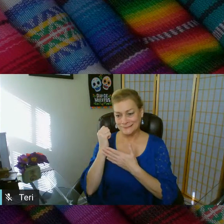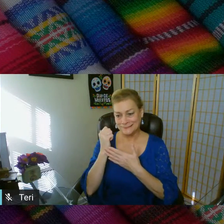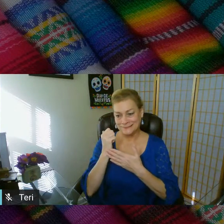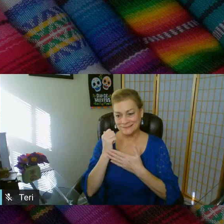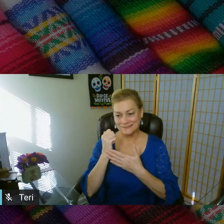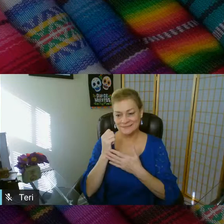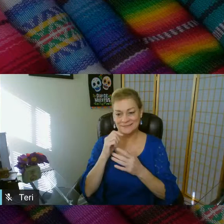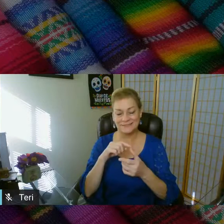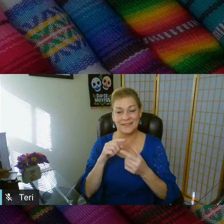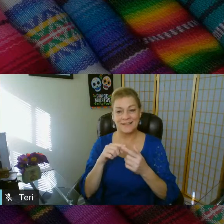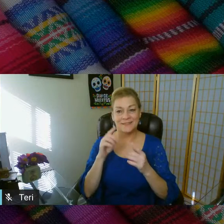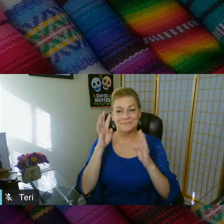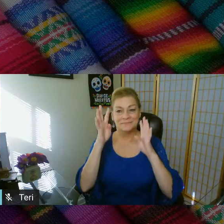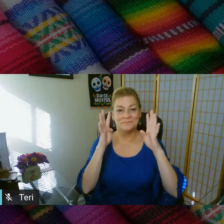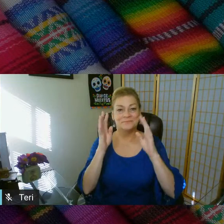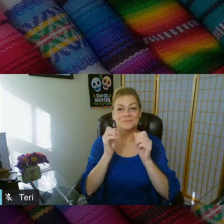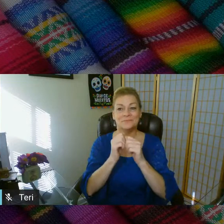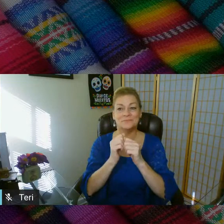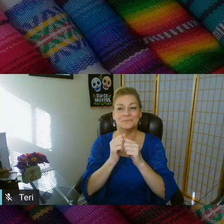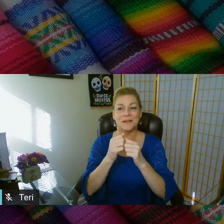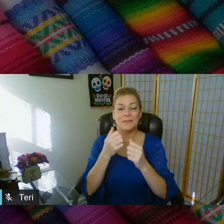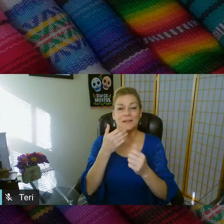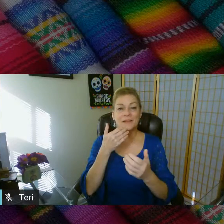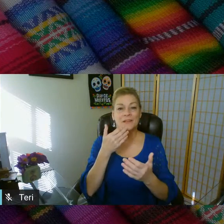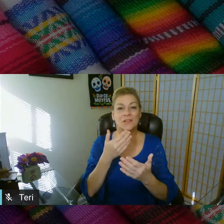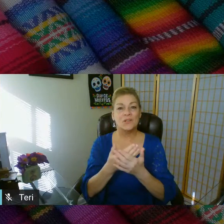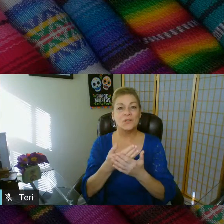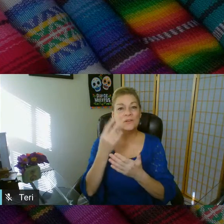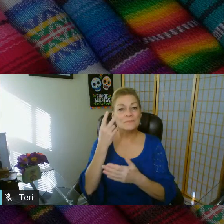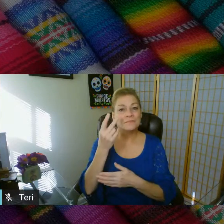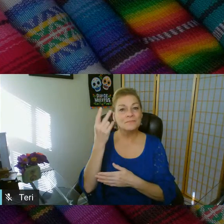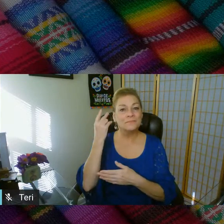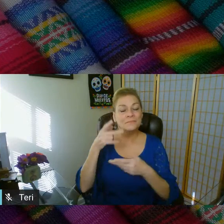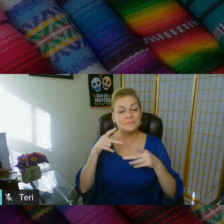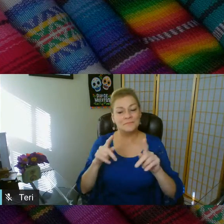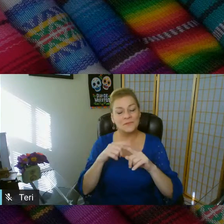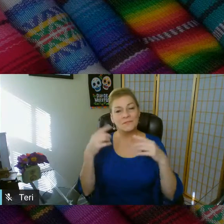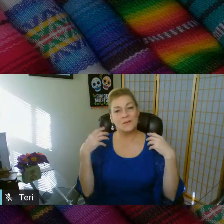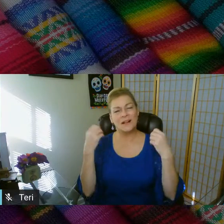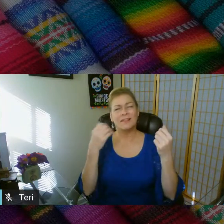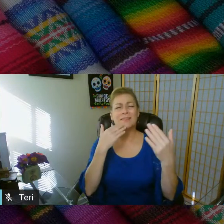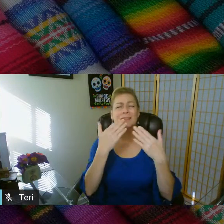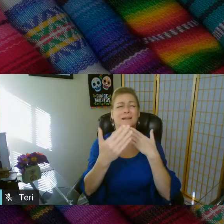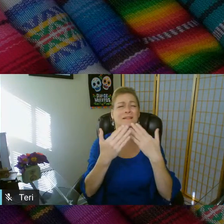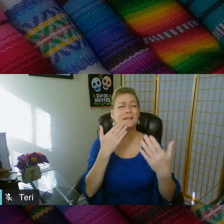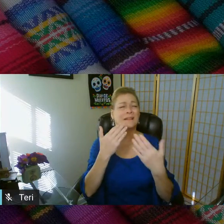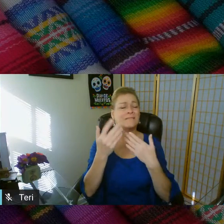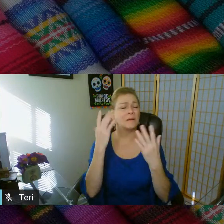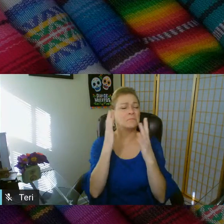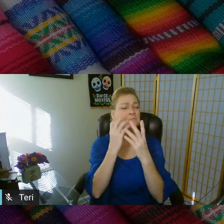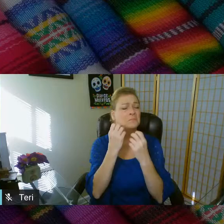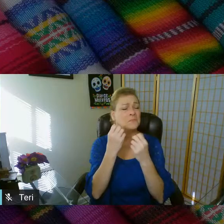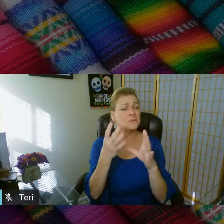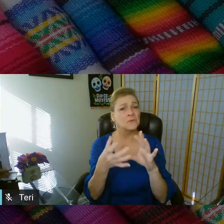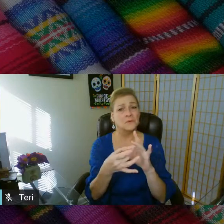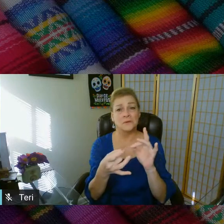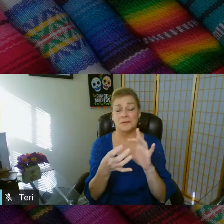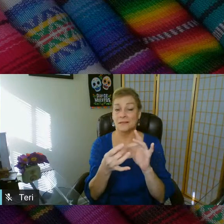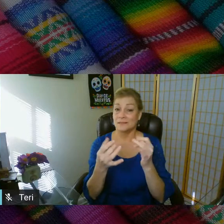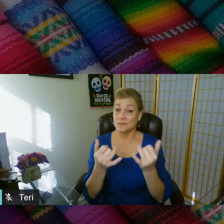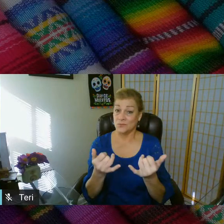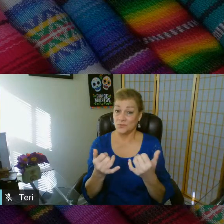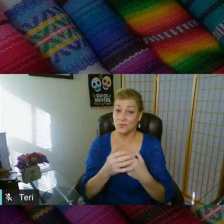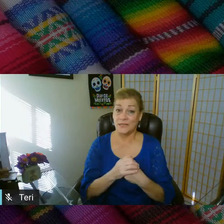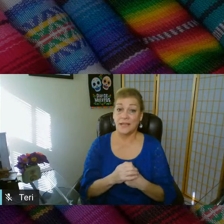coming up with all of the good memories and opportunities for healing. So thank you for this beautiful message today. I'd